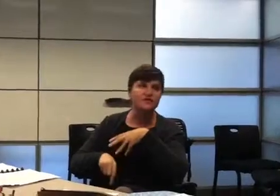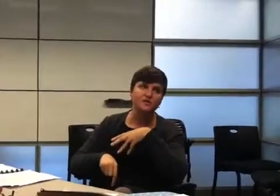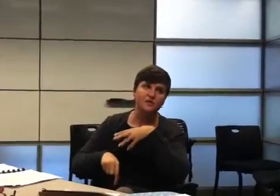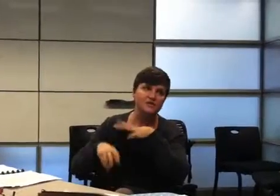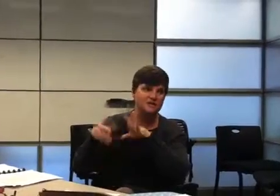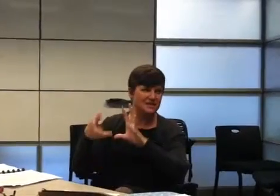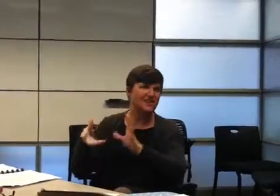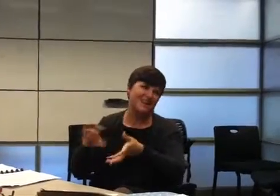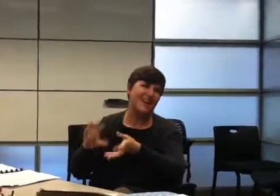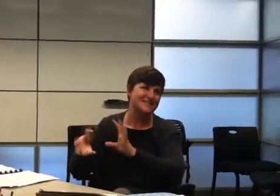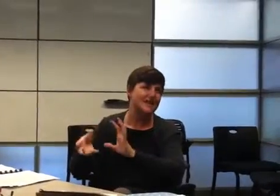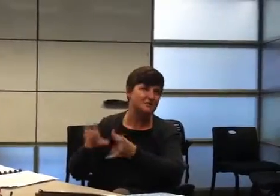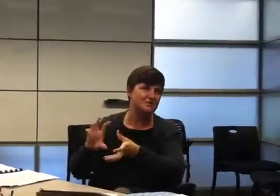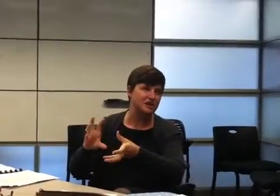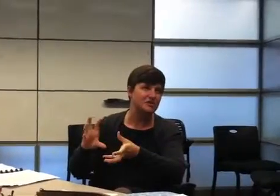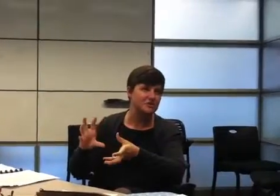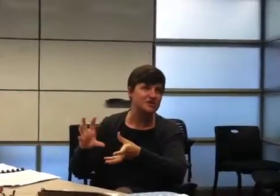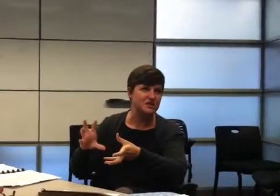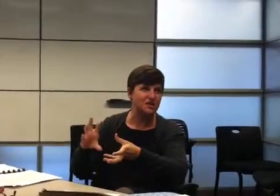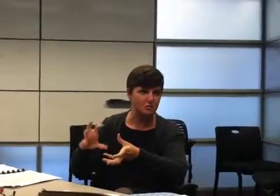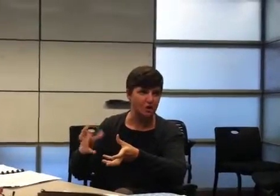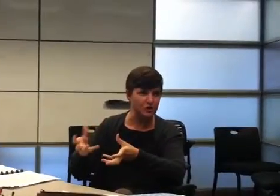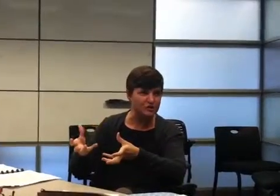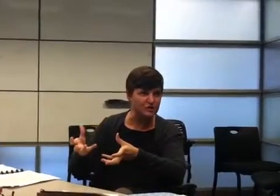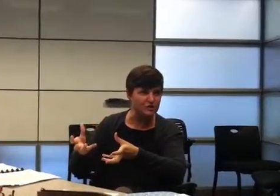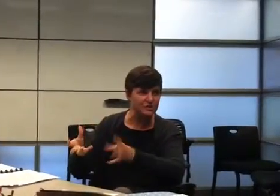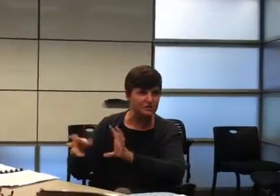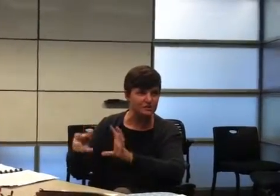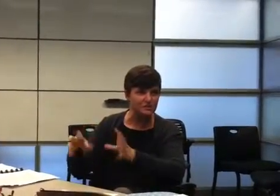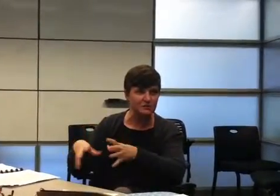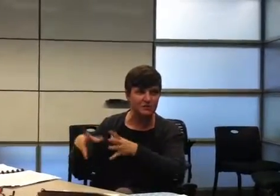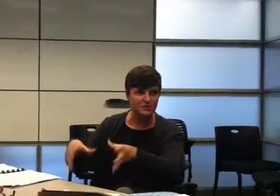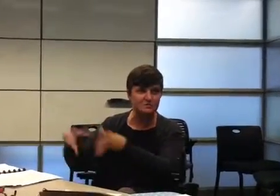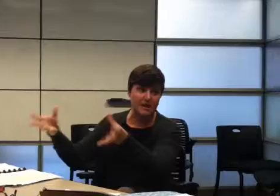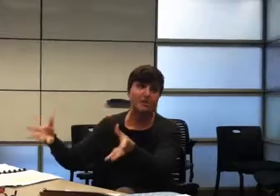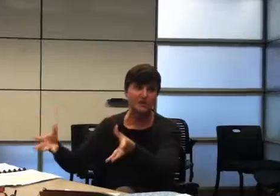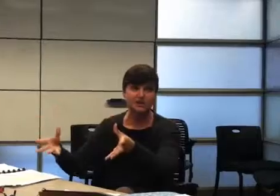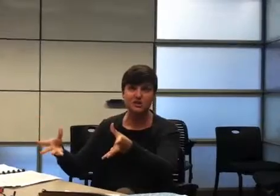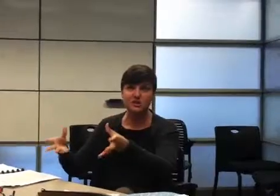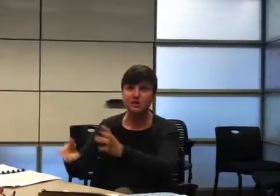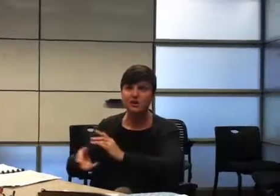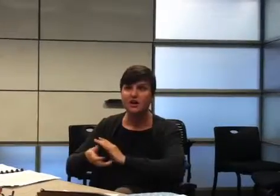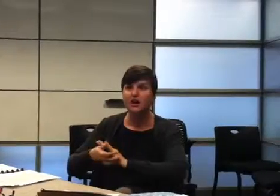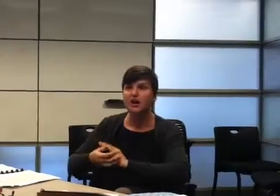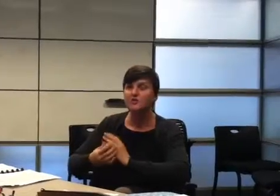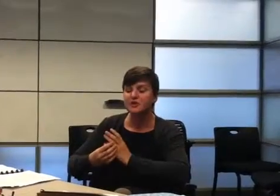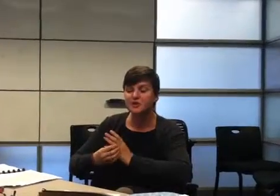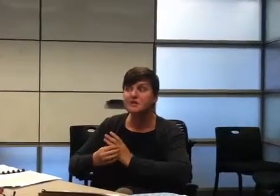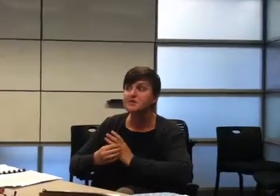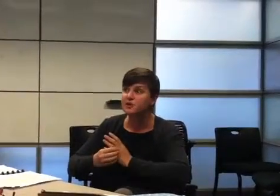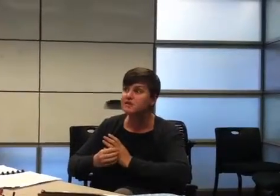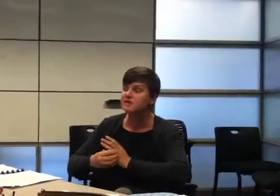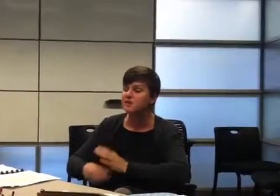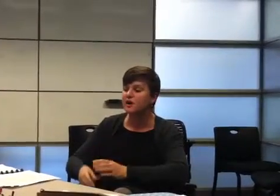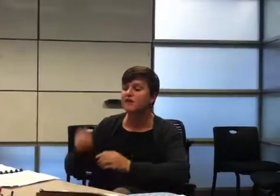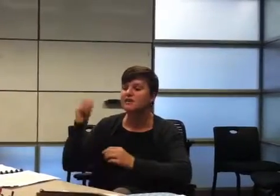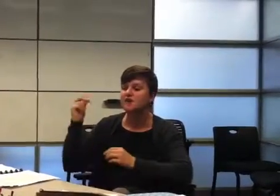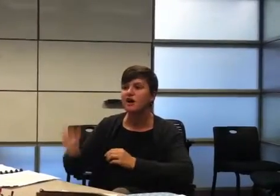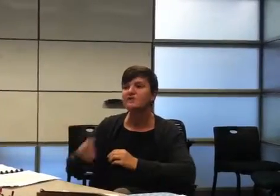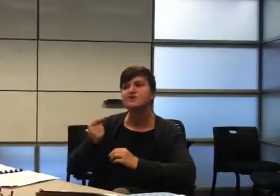philosophical pieces. It has to have some kind of imagistic component to it in order to be able to just make a picture. But it works surprisingly well, and it often